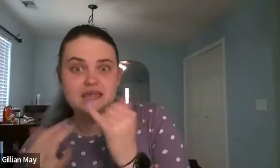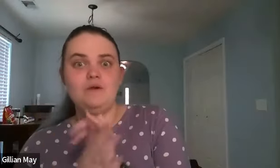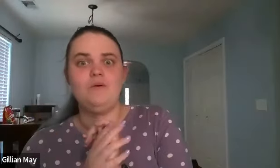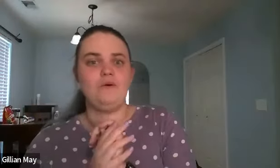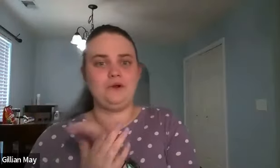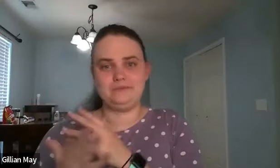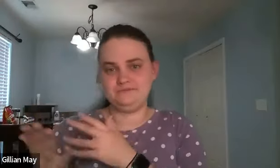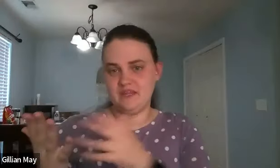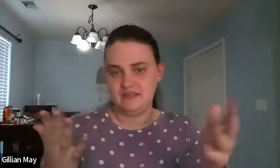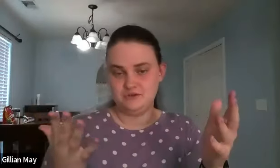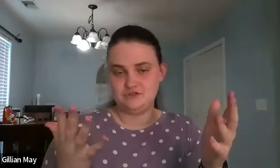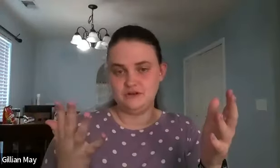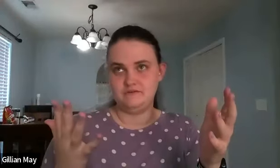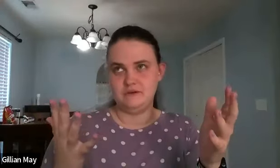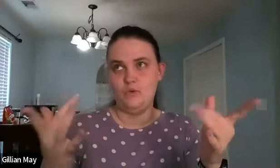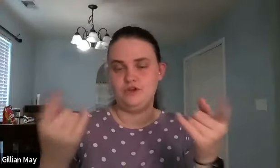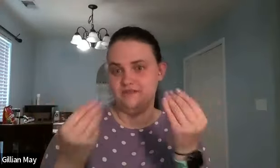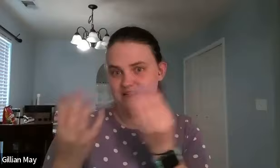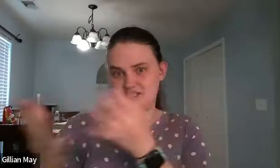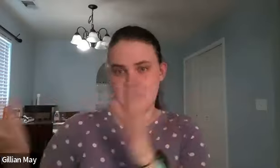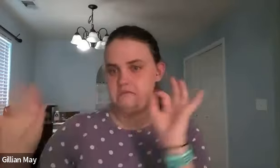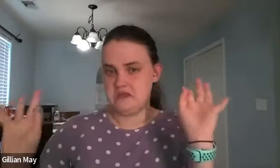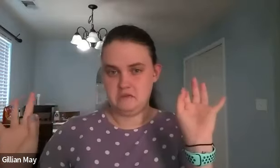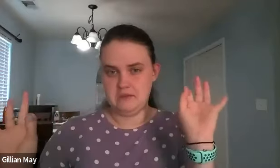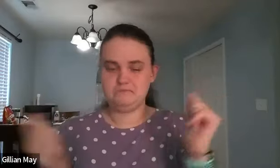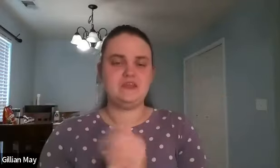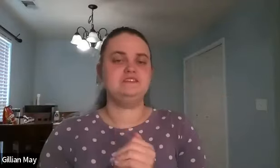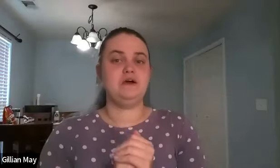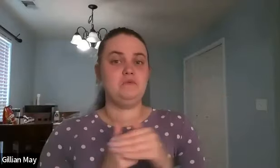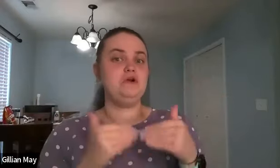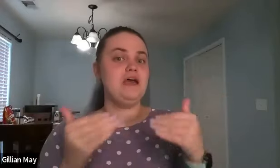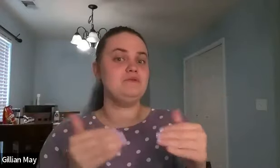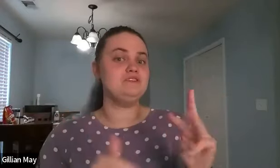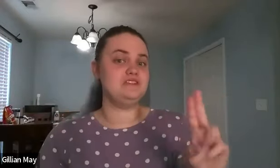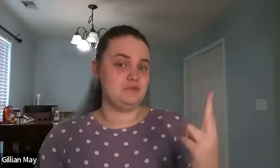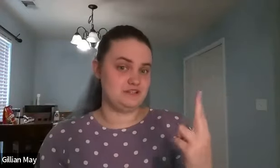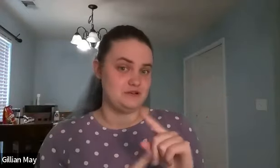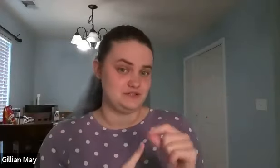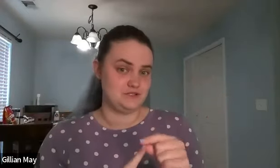today or any of those sort of, or you can let us know now. Either way. So we'll go ahead with the WH question words.